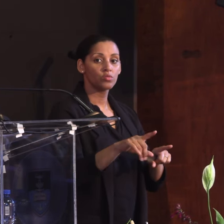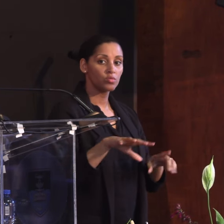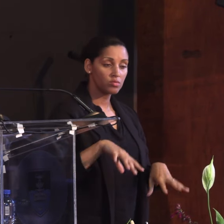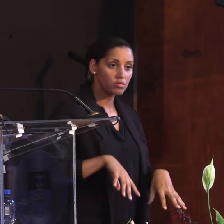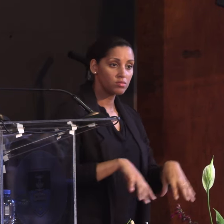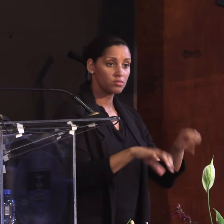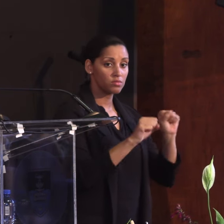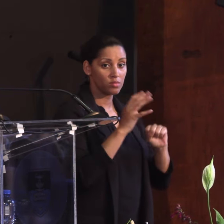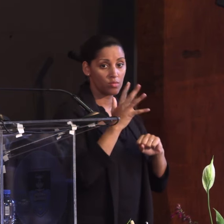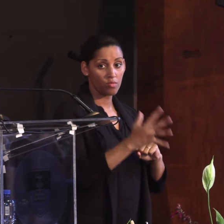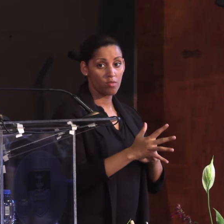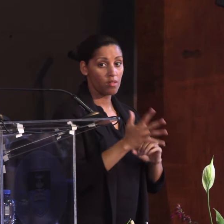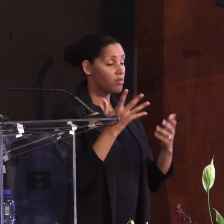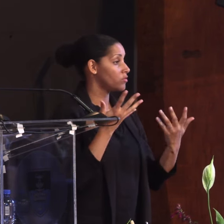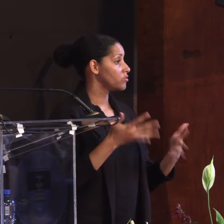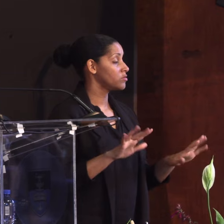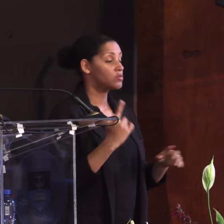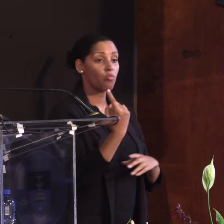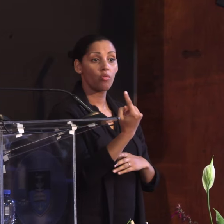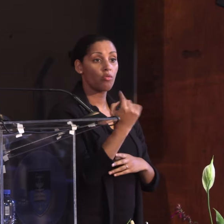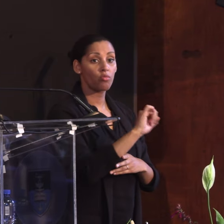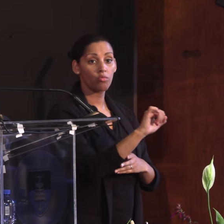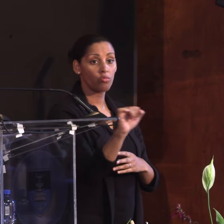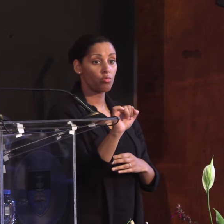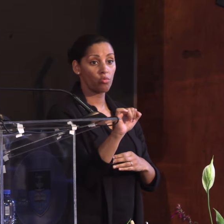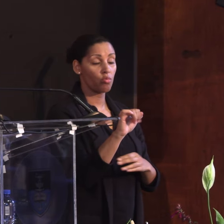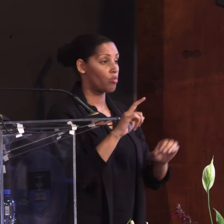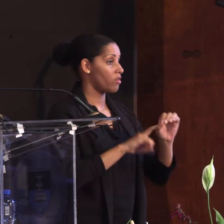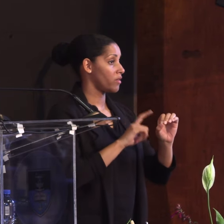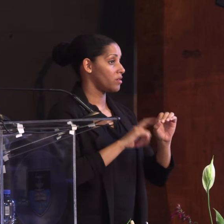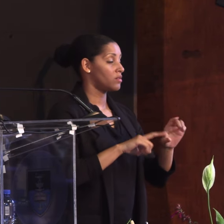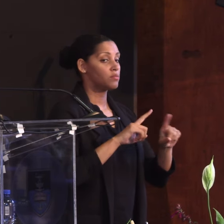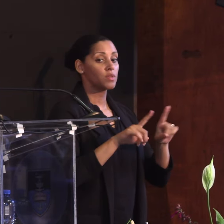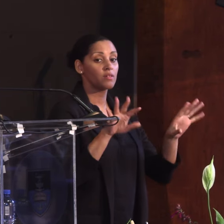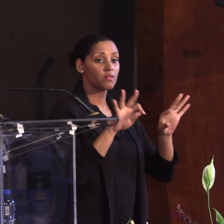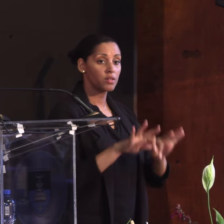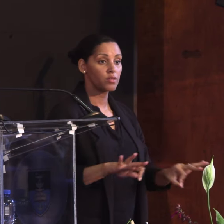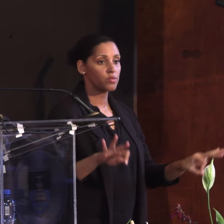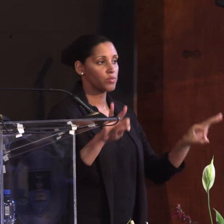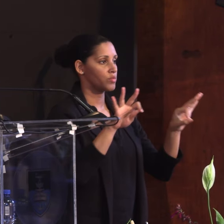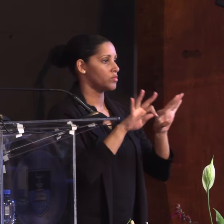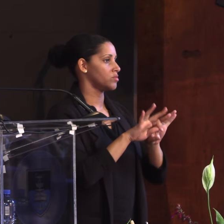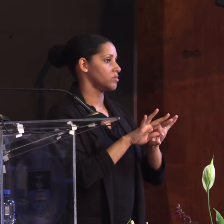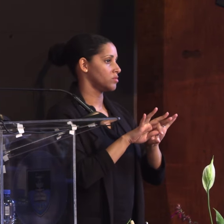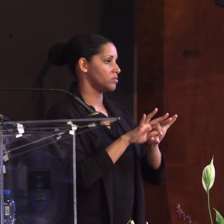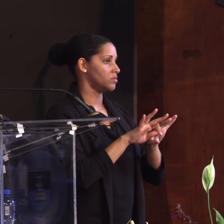not only your particular qualification, but also something of the values of UCT.